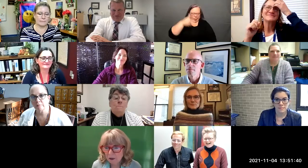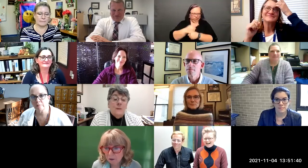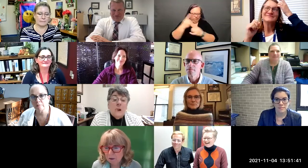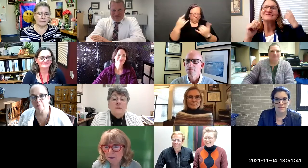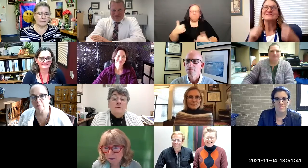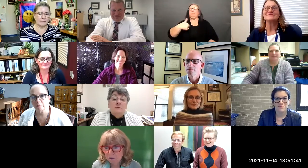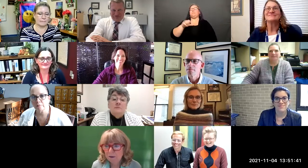superintendent